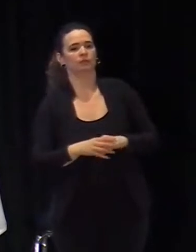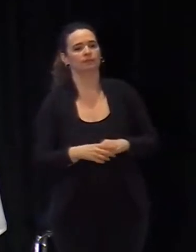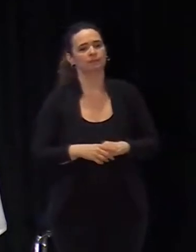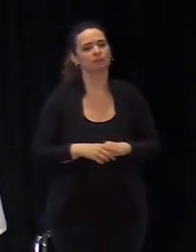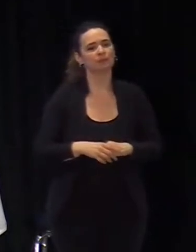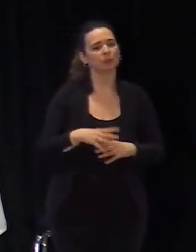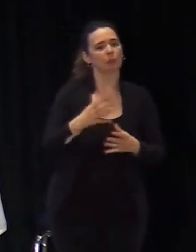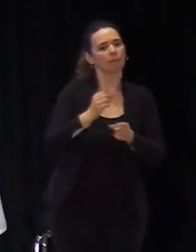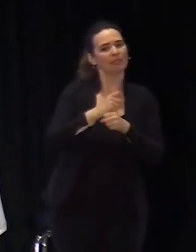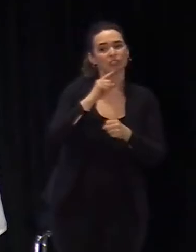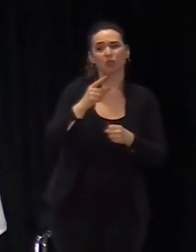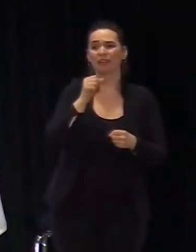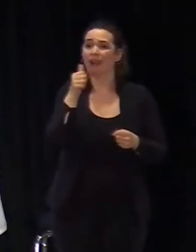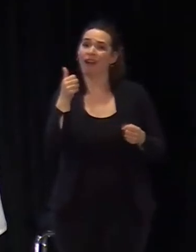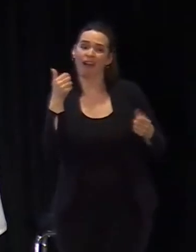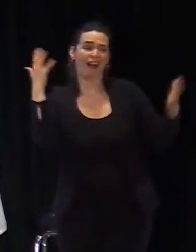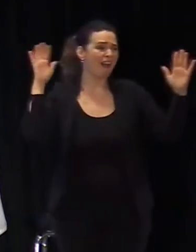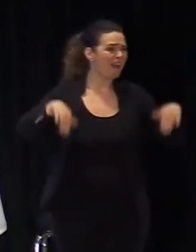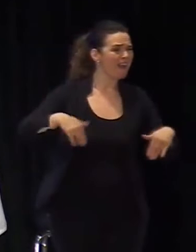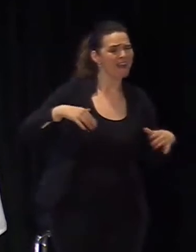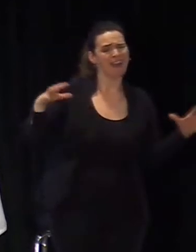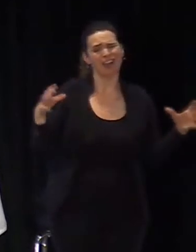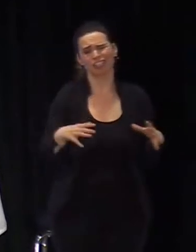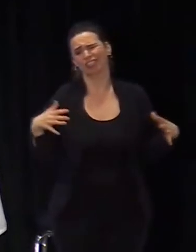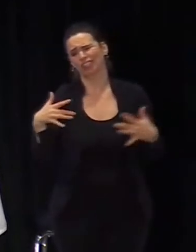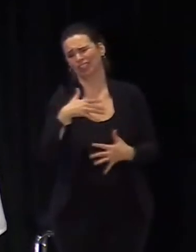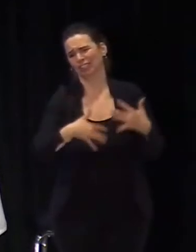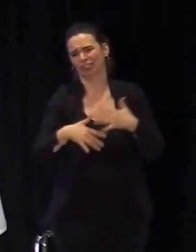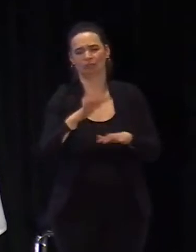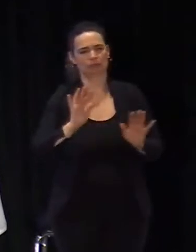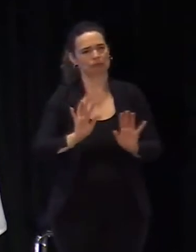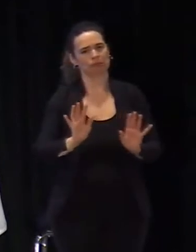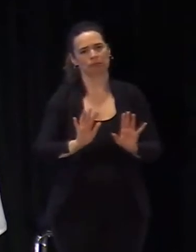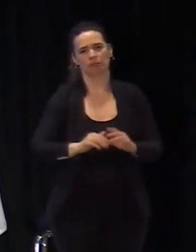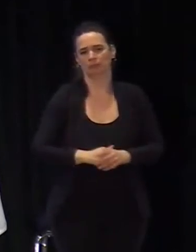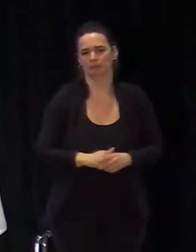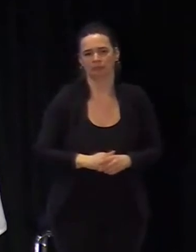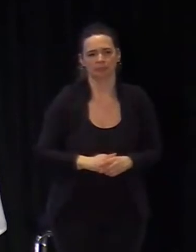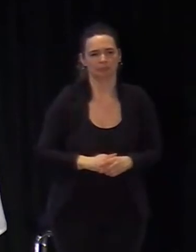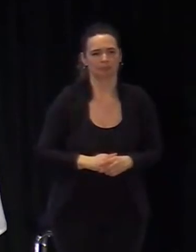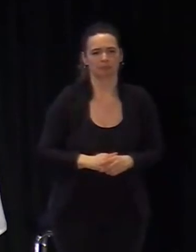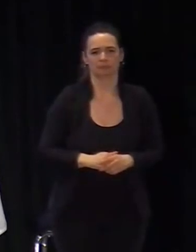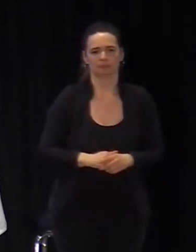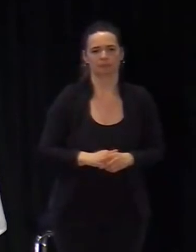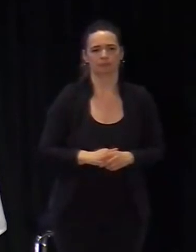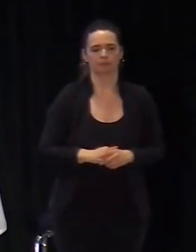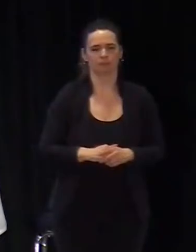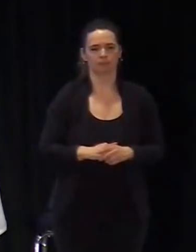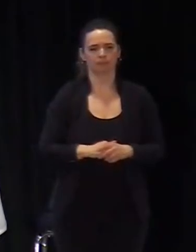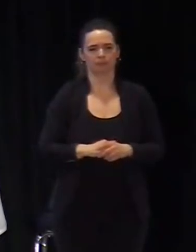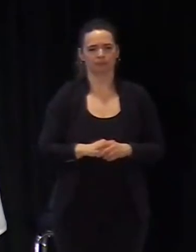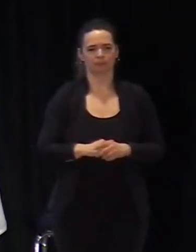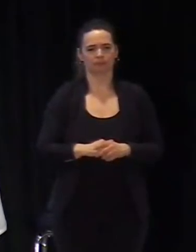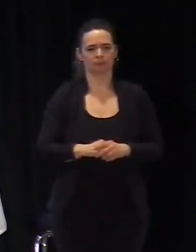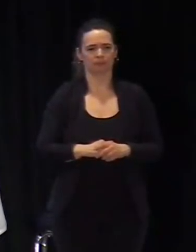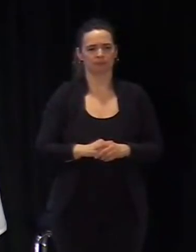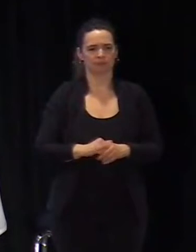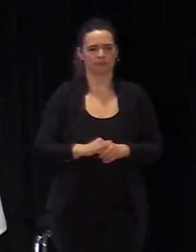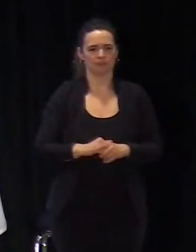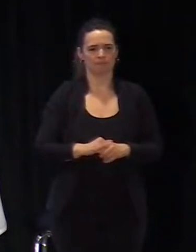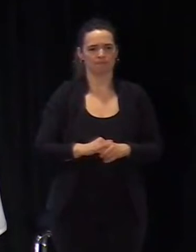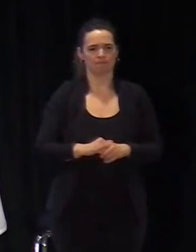not know it and give it to grandma or grandpa. What is the impact, do you think, if less people are getting tested in the community? I mean, do you think